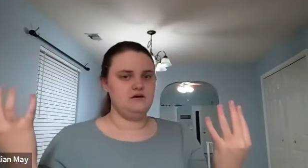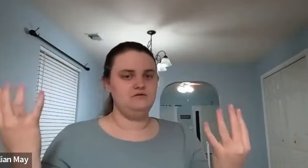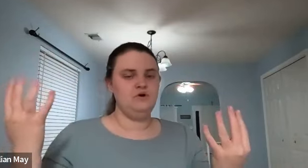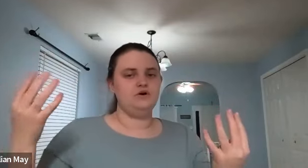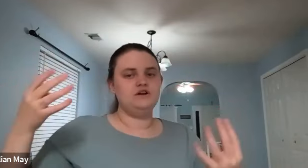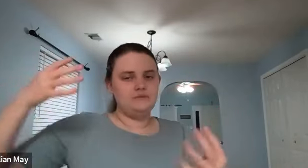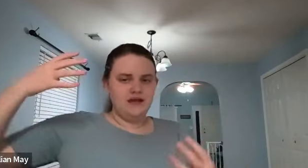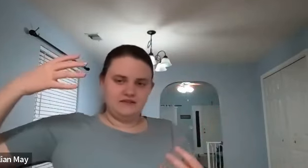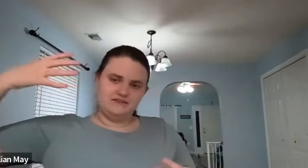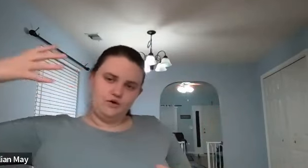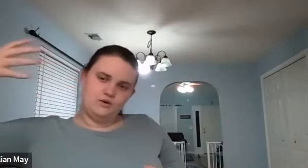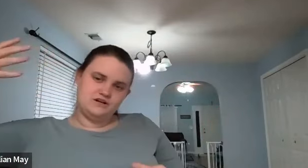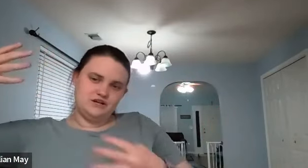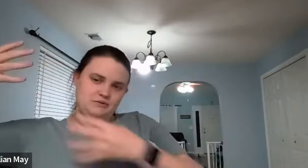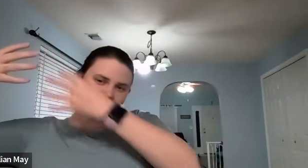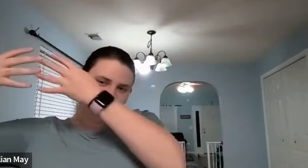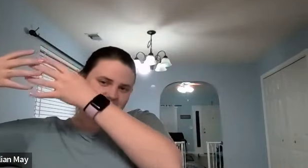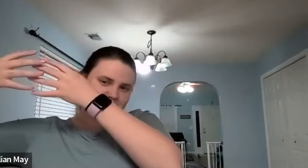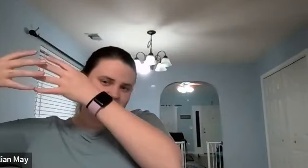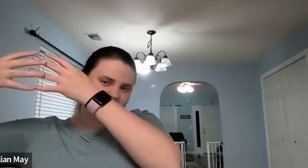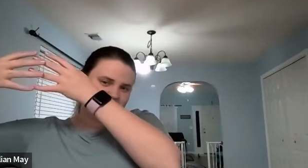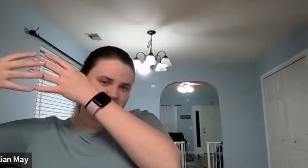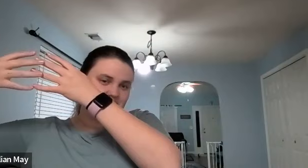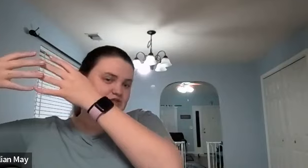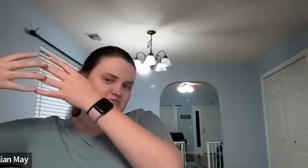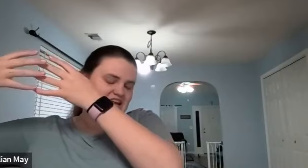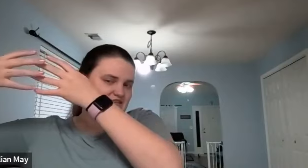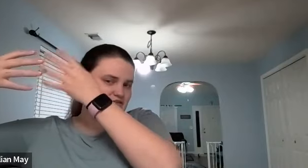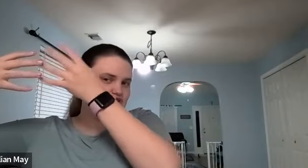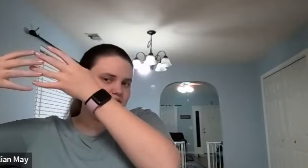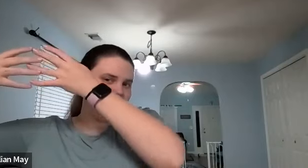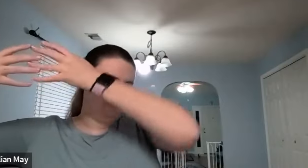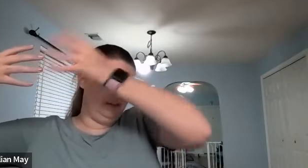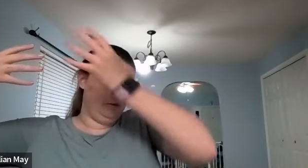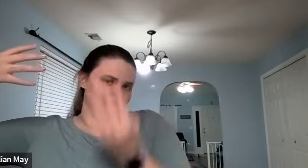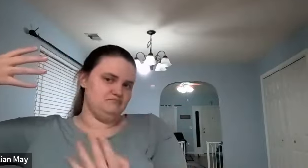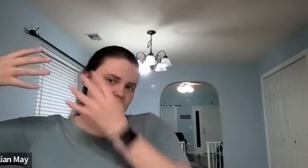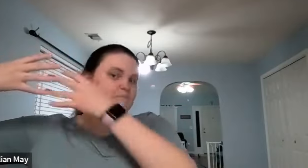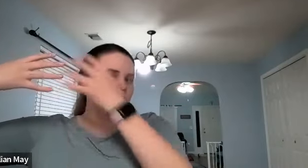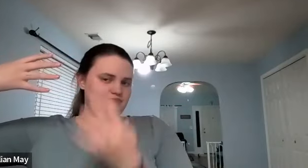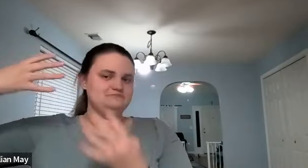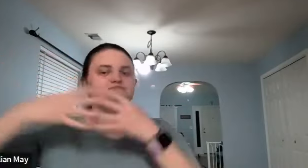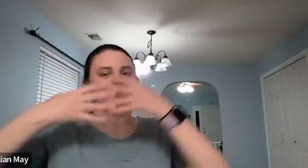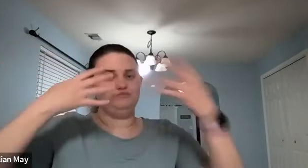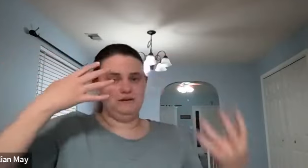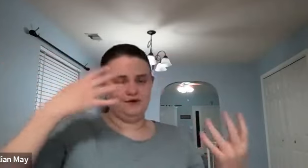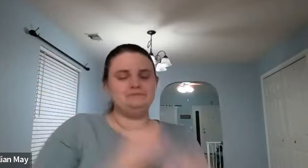down. Or how we have like in the corner, we'll have like the kids painting pictures. I'm just making the show of it in here, but rainbow. So rainbow.